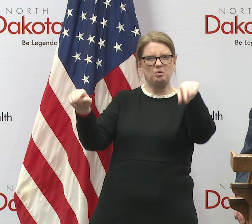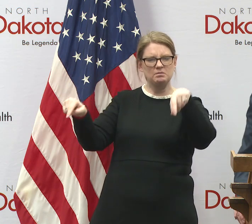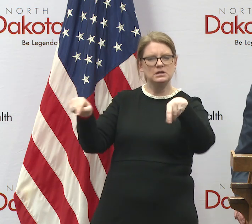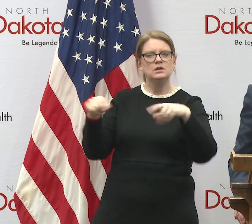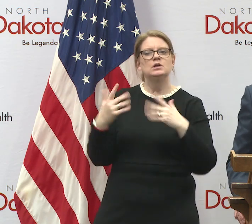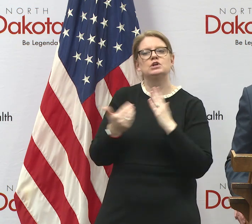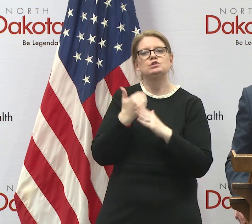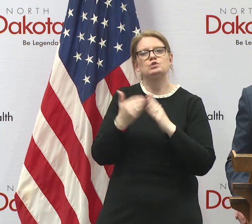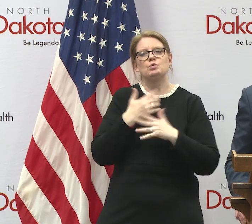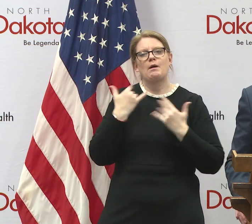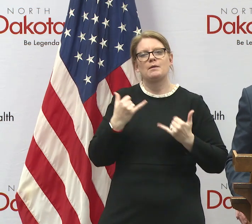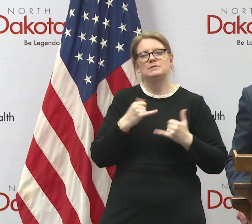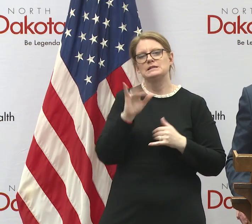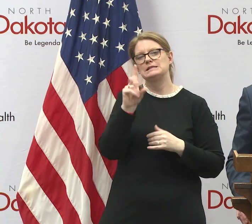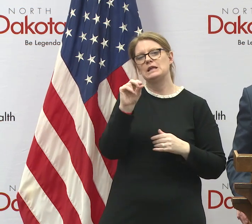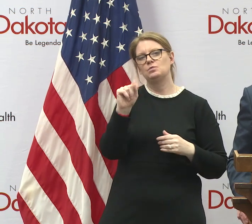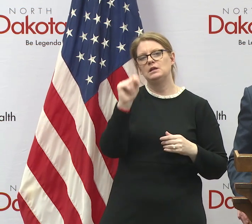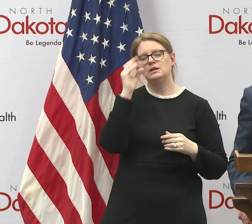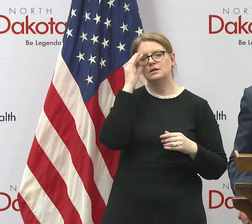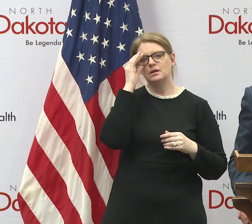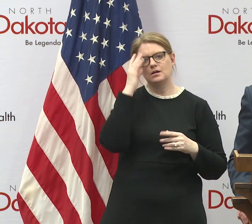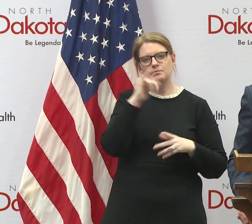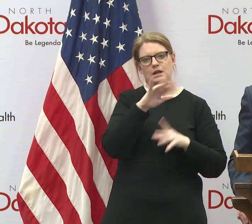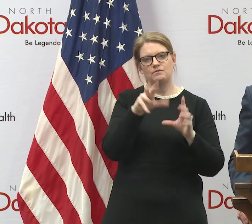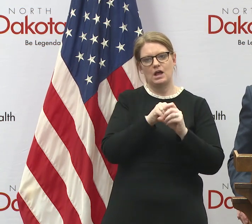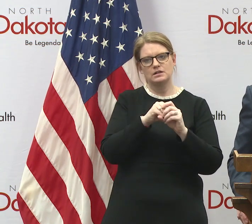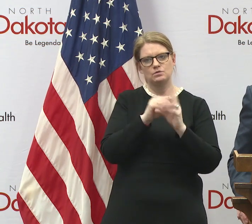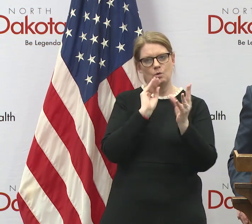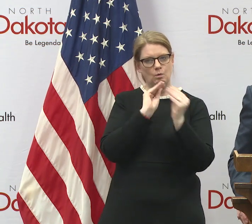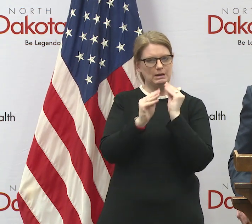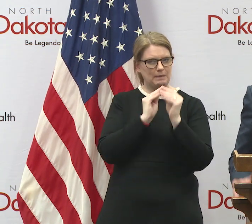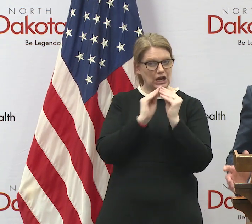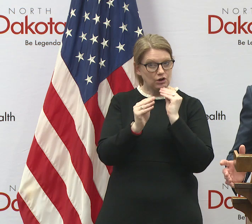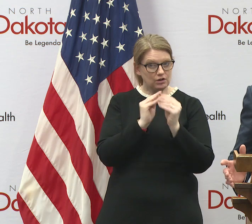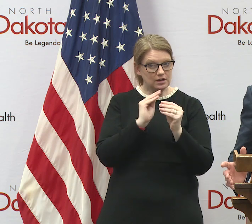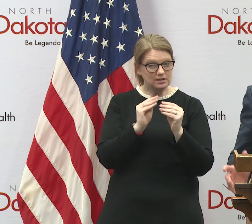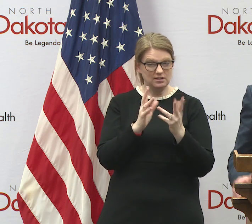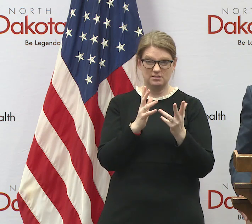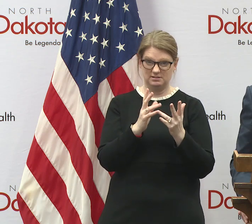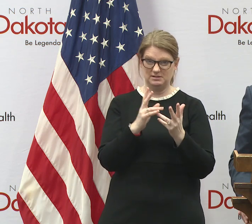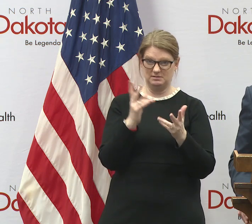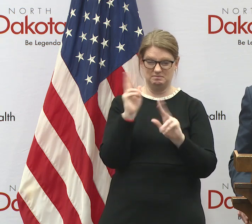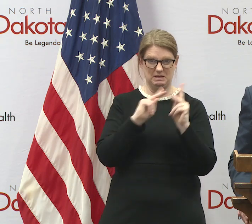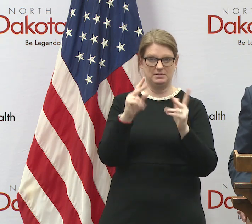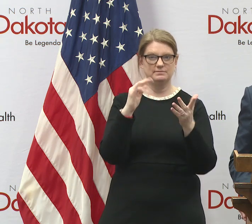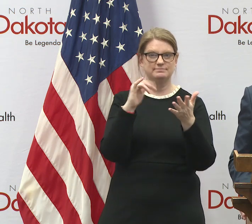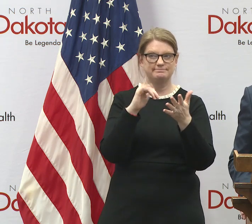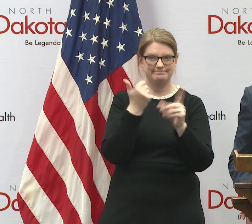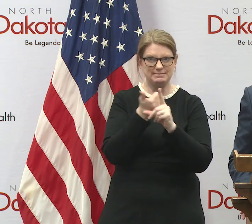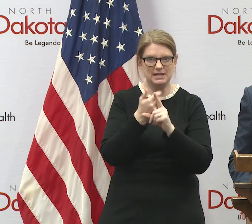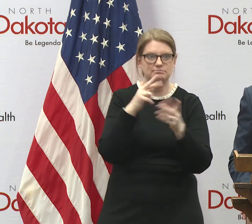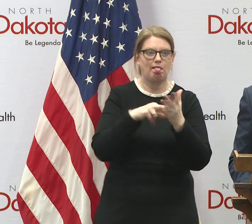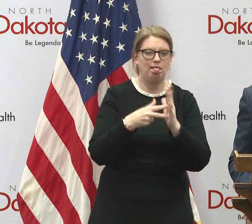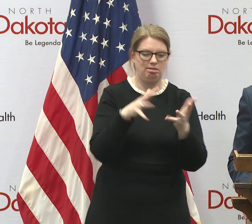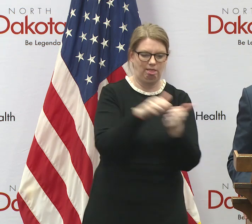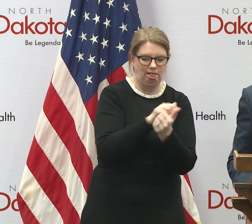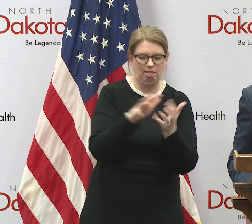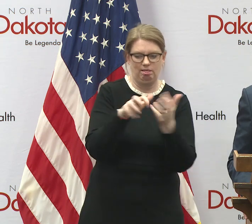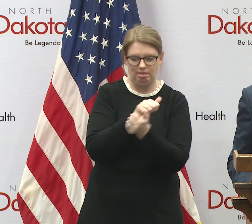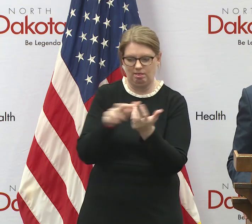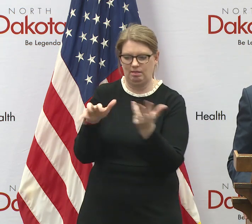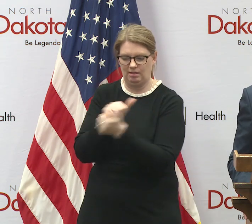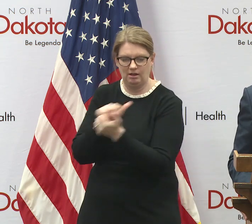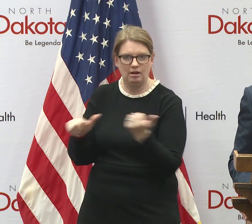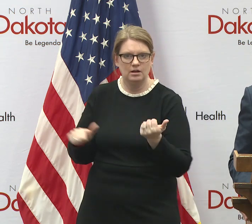DOT. Again, this involved repairing stuff from vandalism at the rest areas, and it also involves